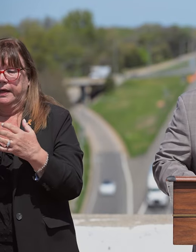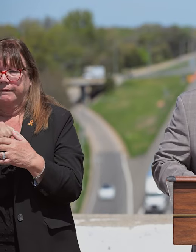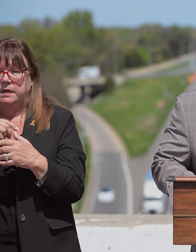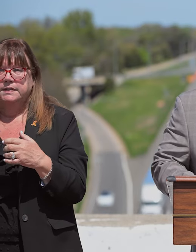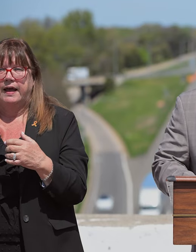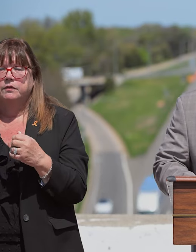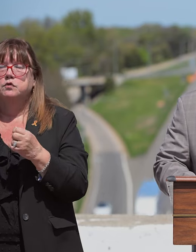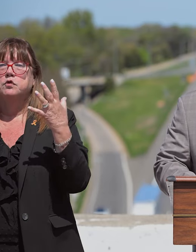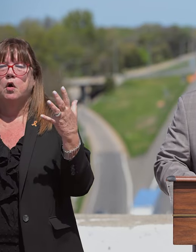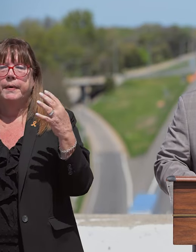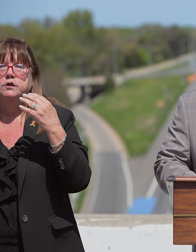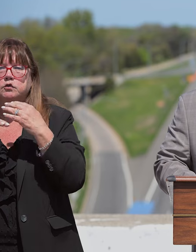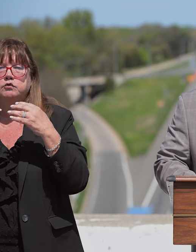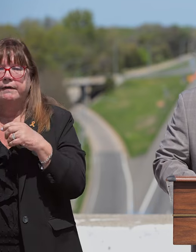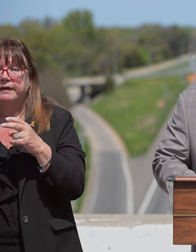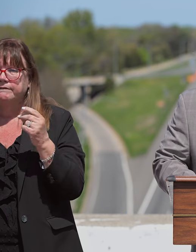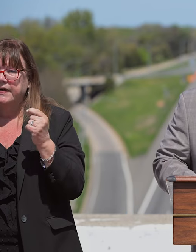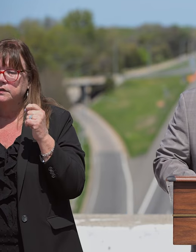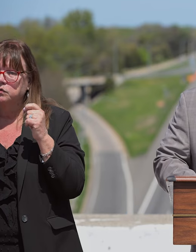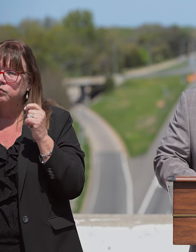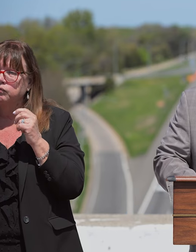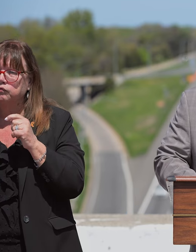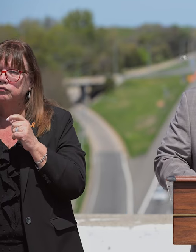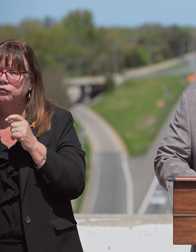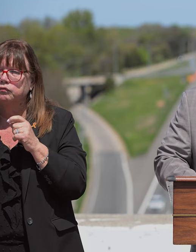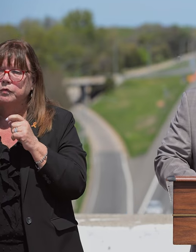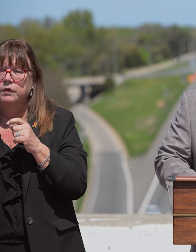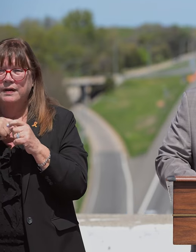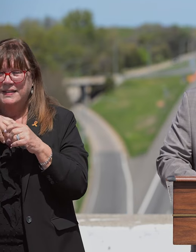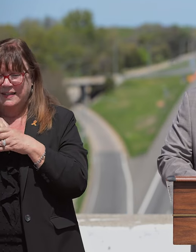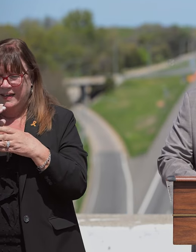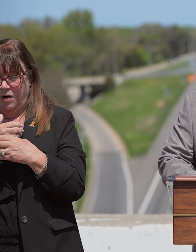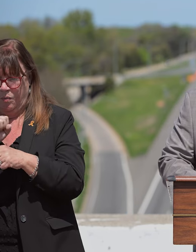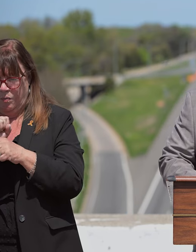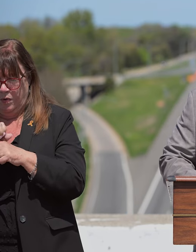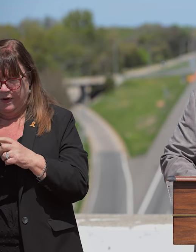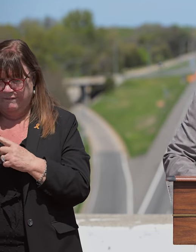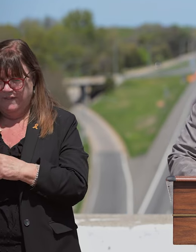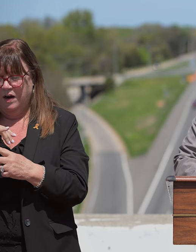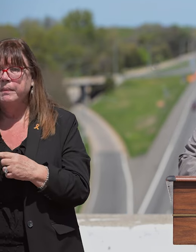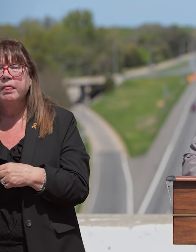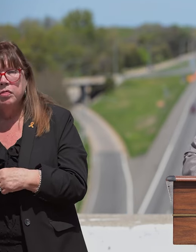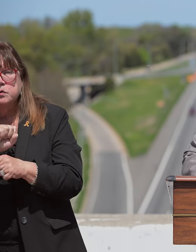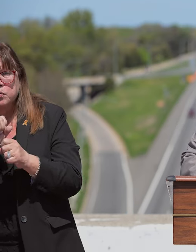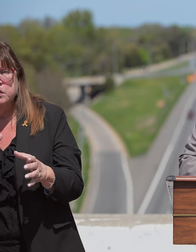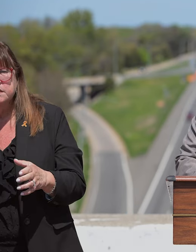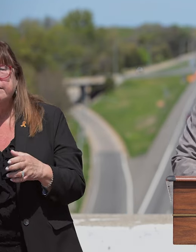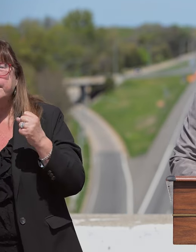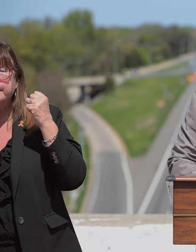the amount of traffic whizzing right by us in our work environments. And they do, and there's numerous